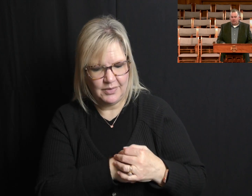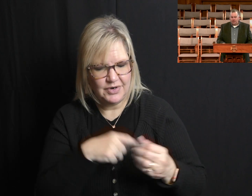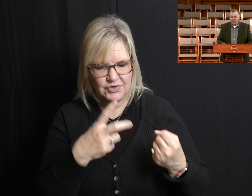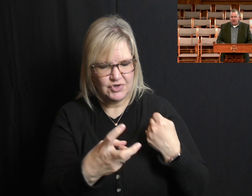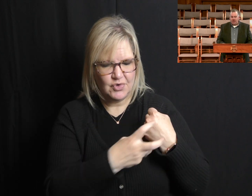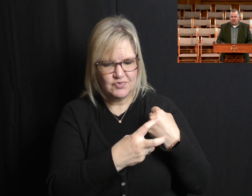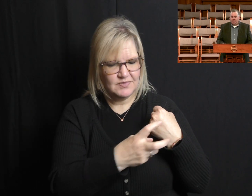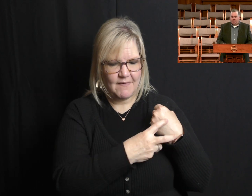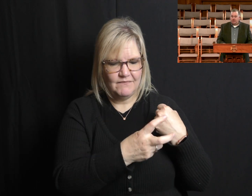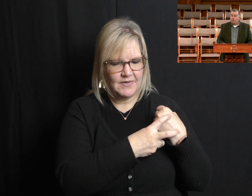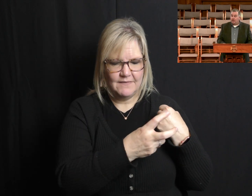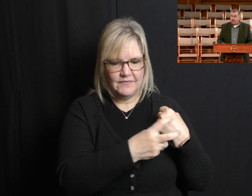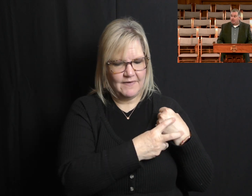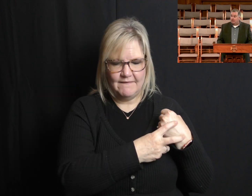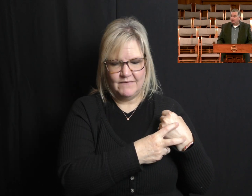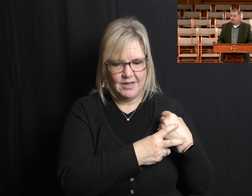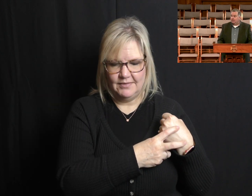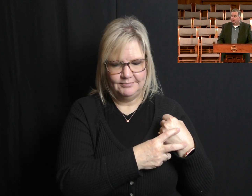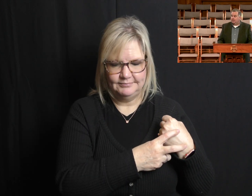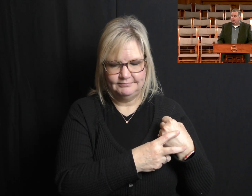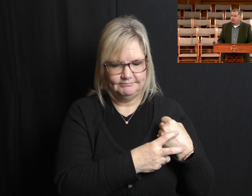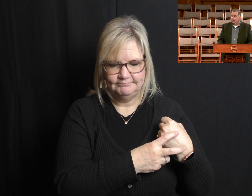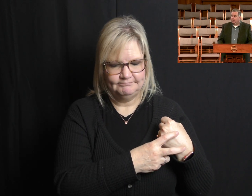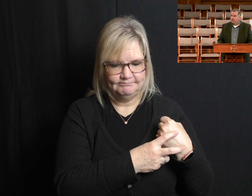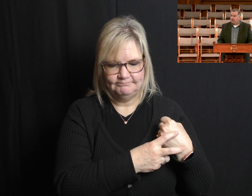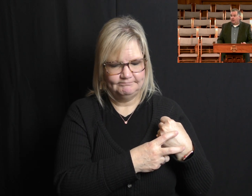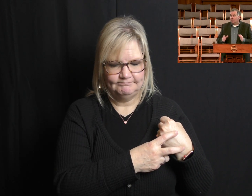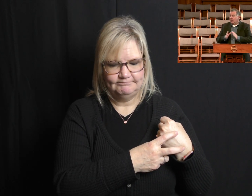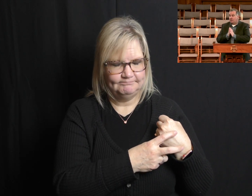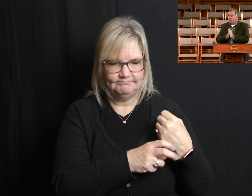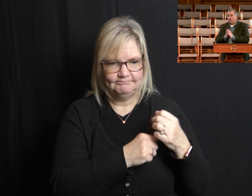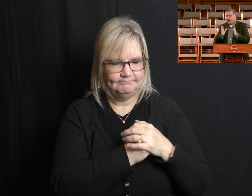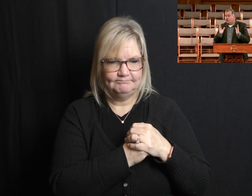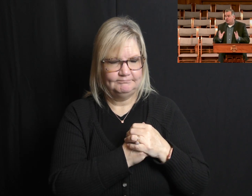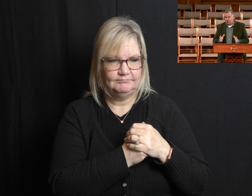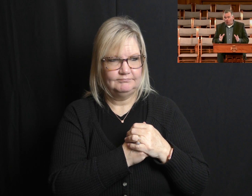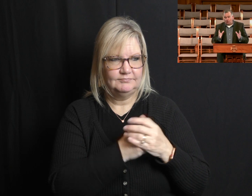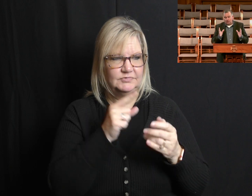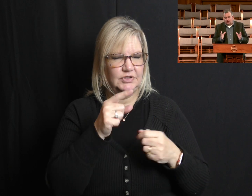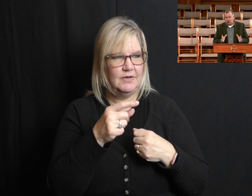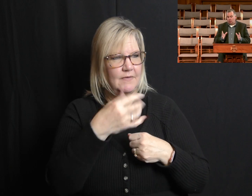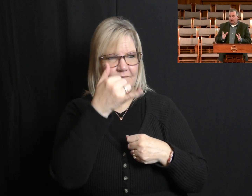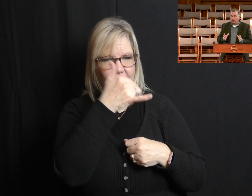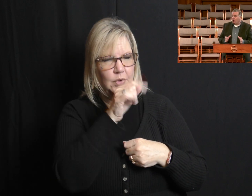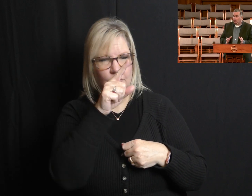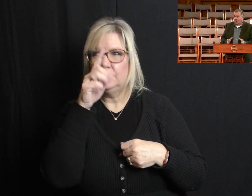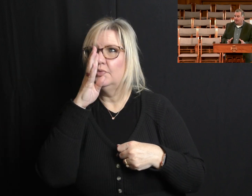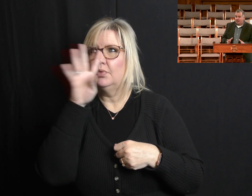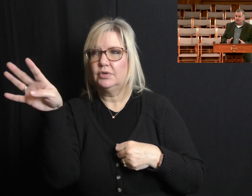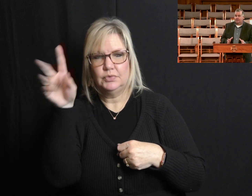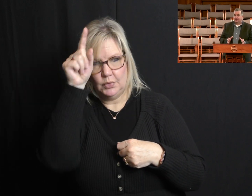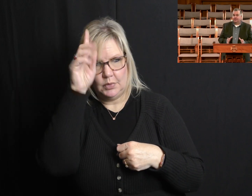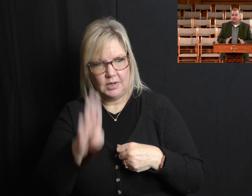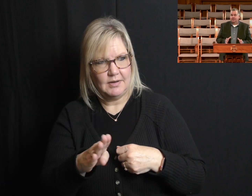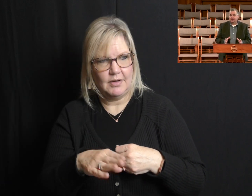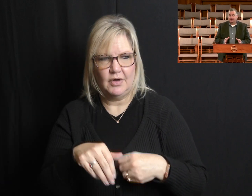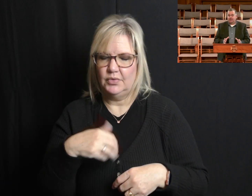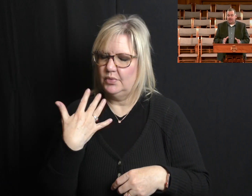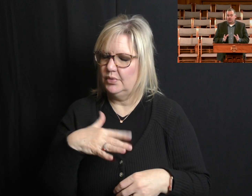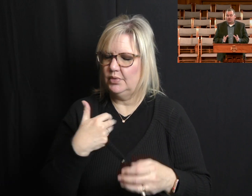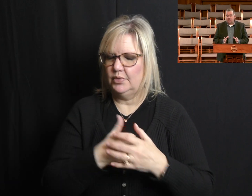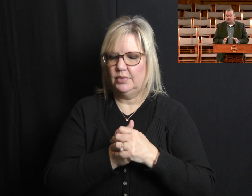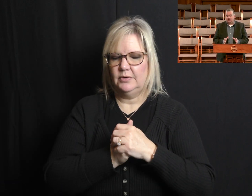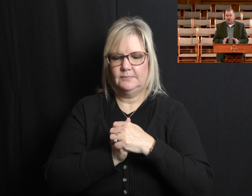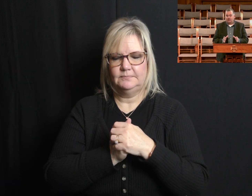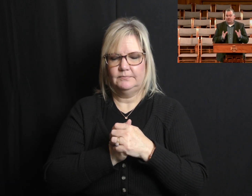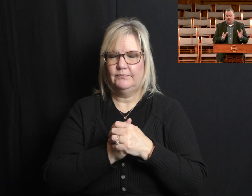will they be?" Now folks, these are some very strong and sobering words right here.